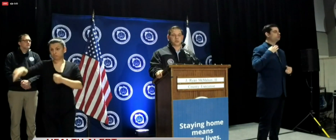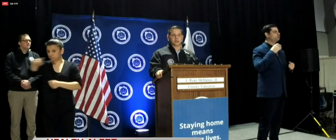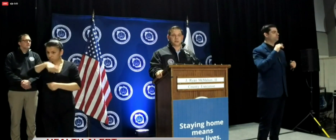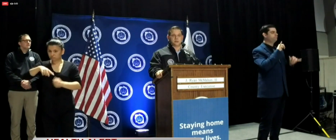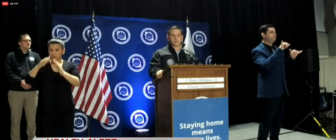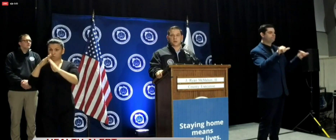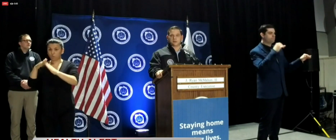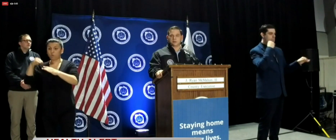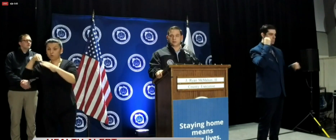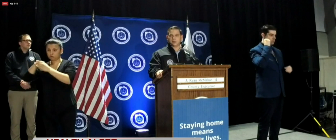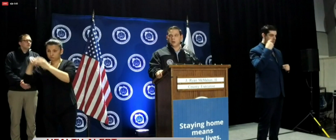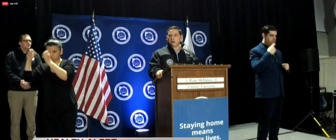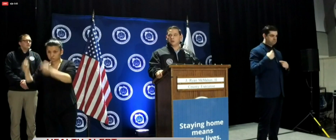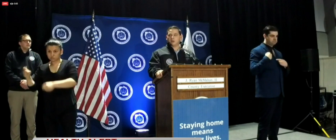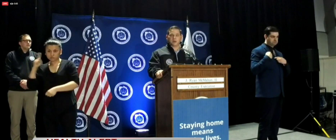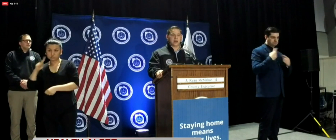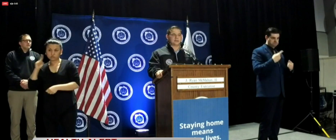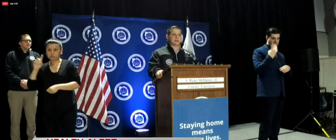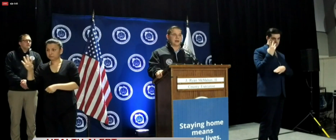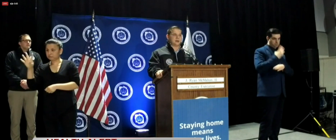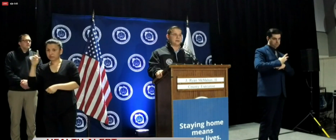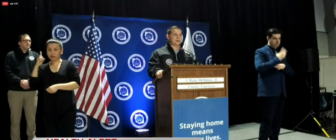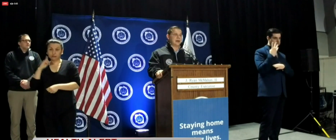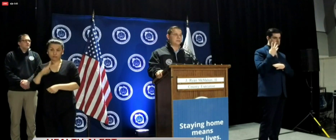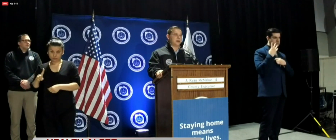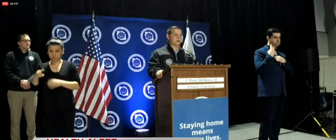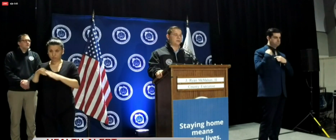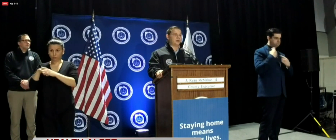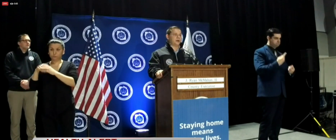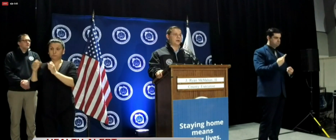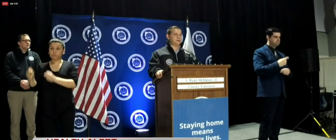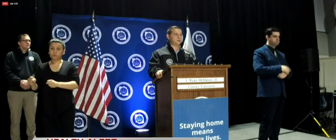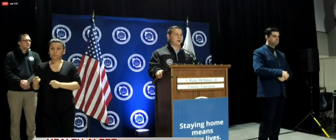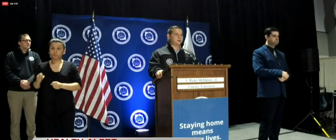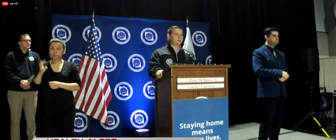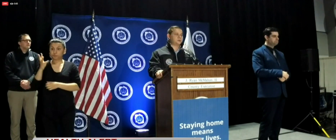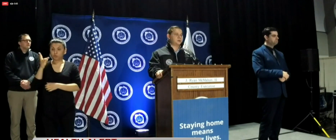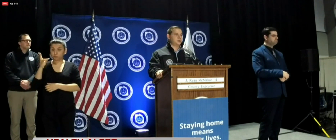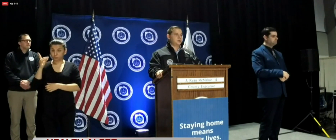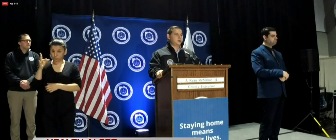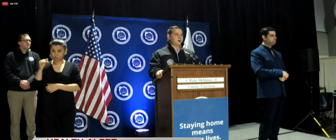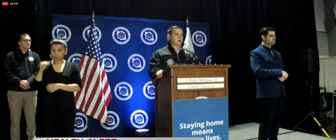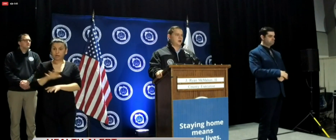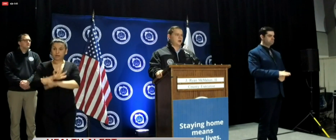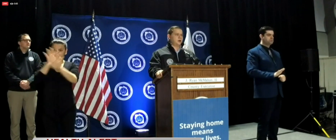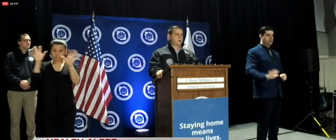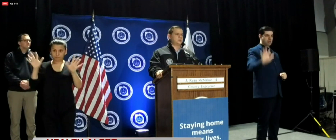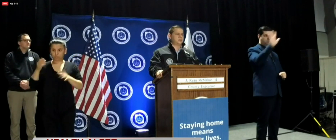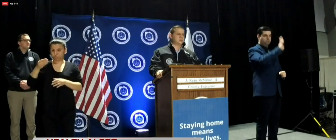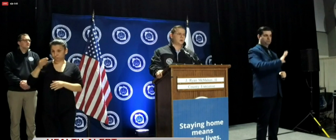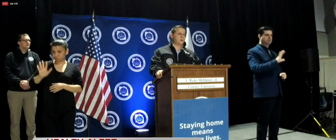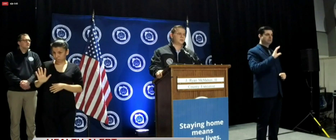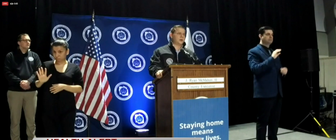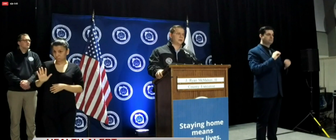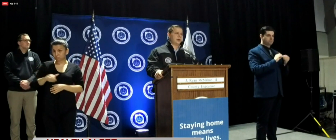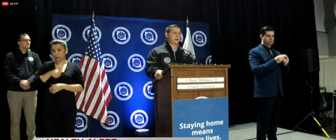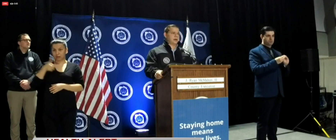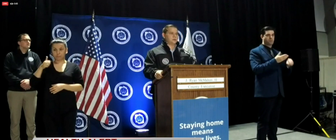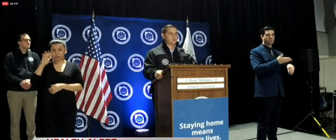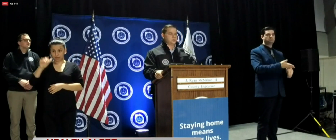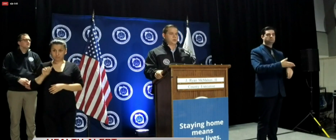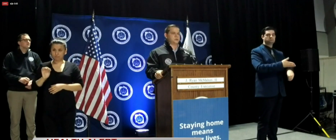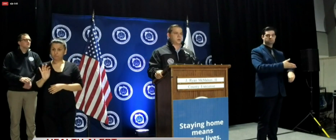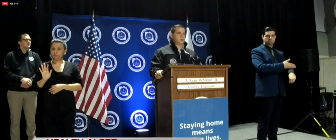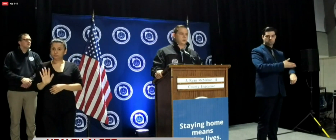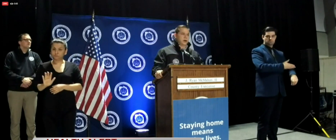in this plea to the residents. The Unicast data has gotten better for our counties around us. Our updated score wasn't ready yet. I